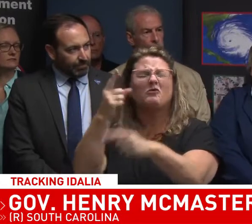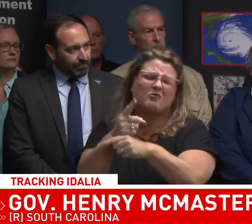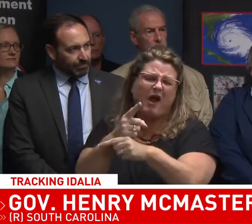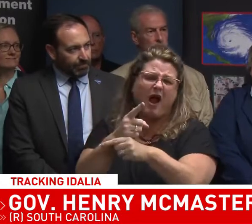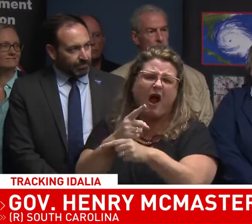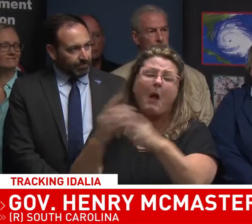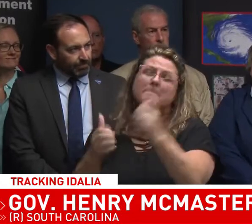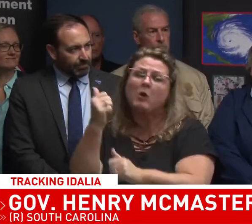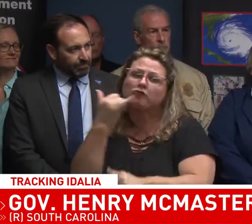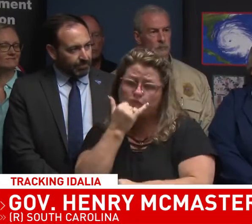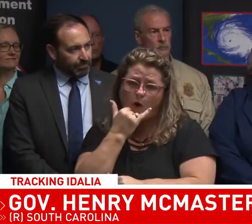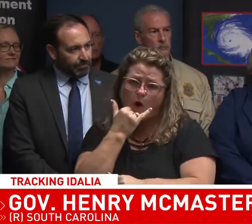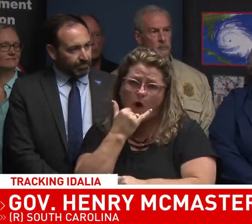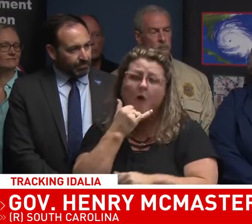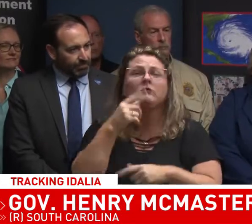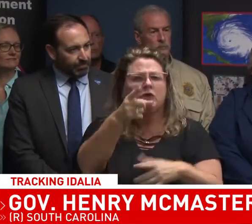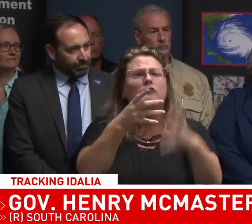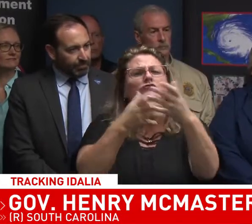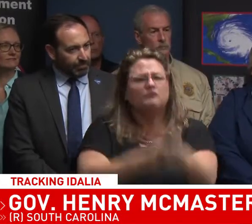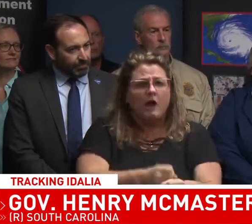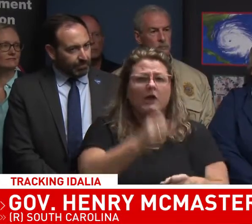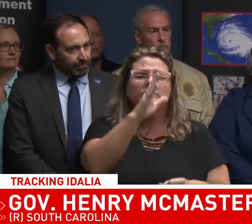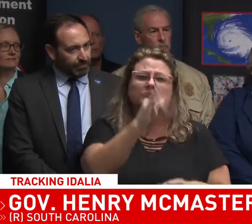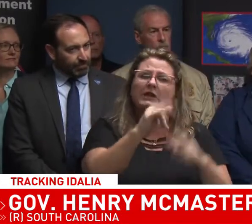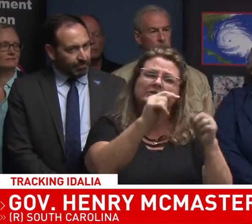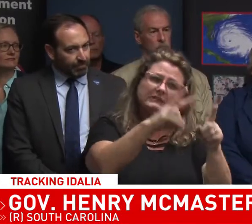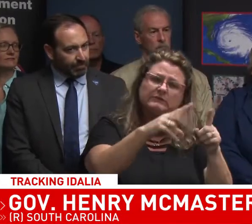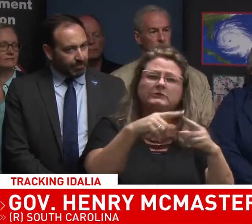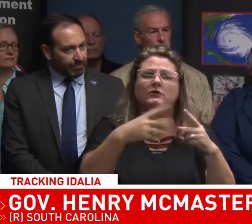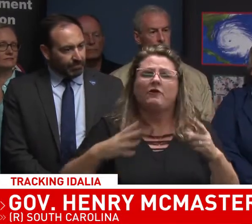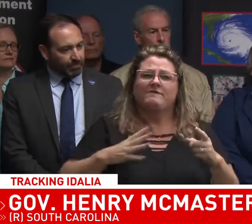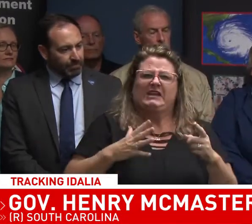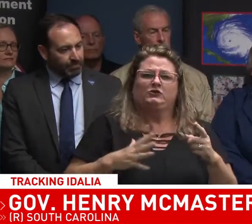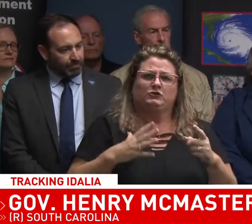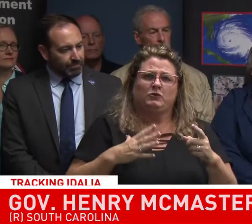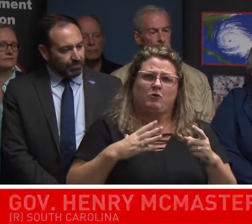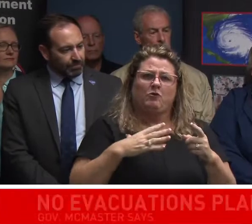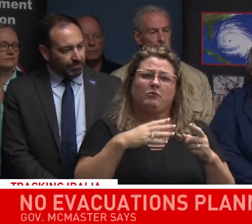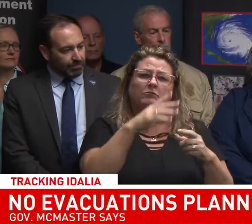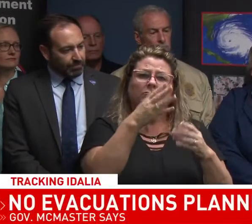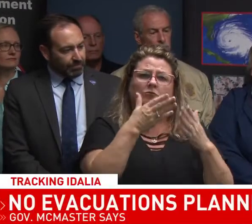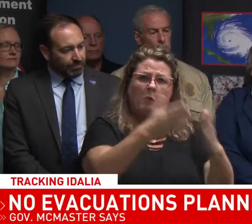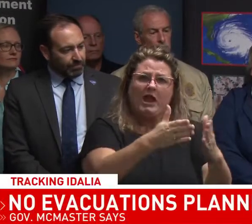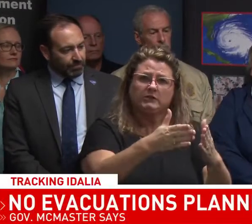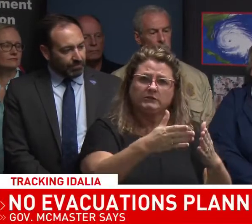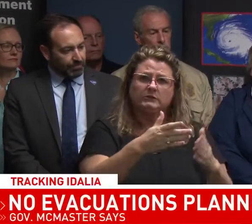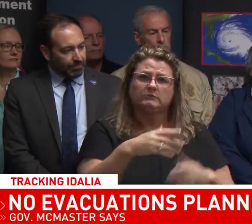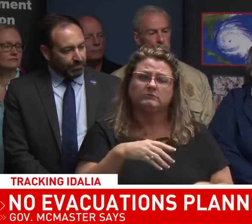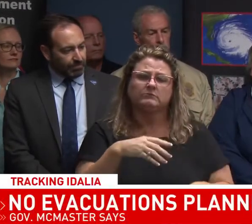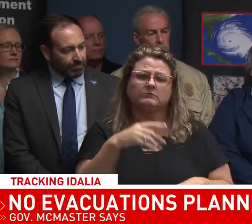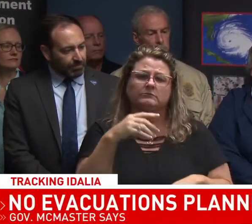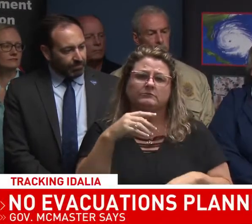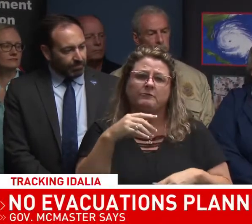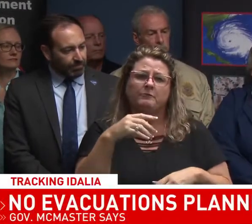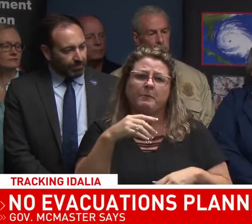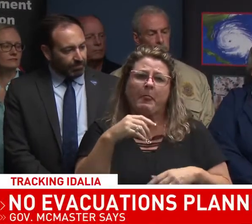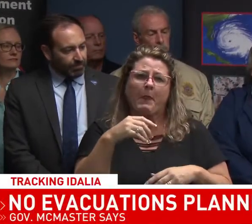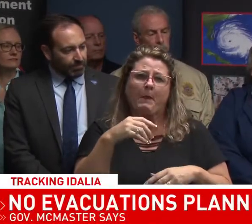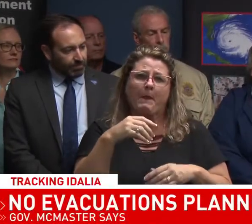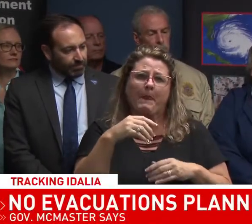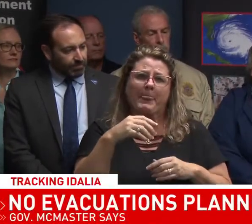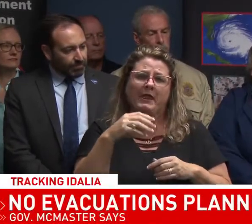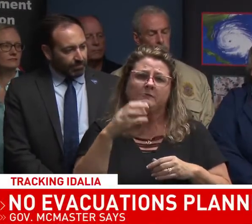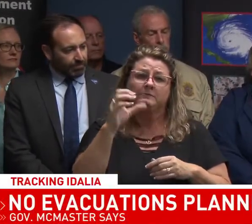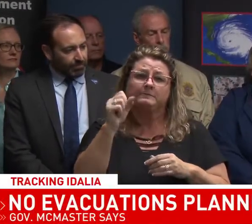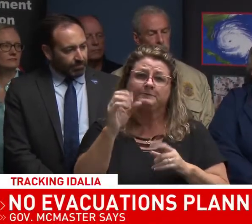wrong. But if you get your information from official sources, you'll be much better informed. So